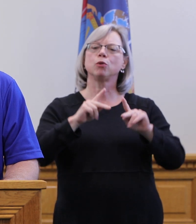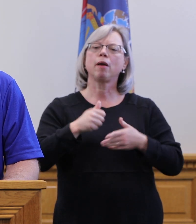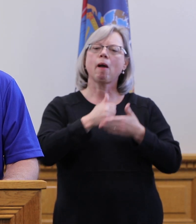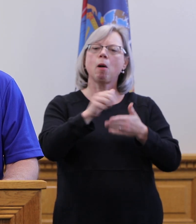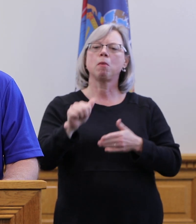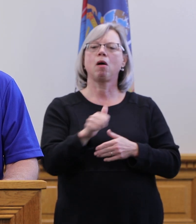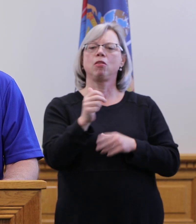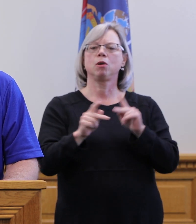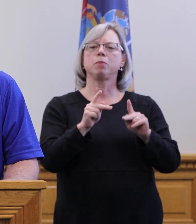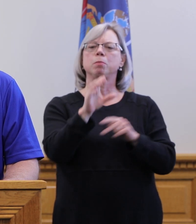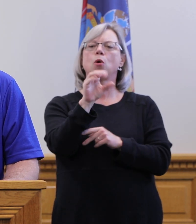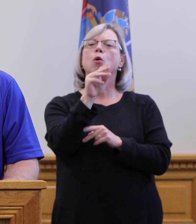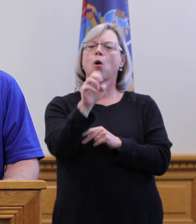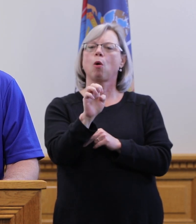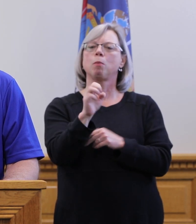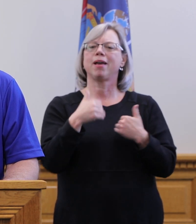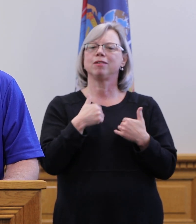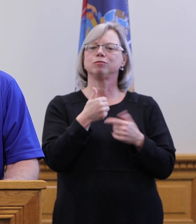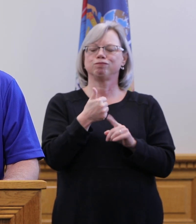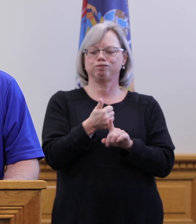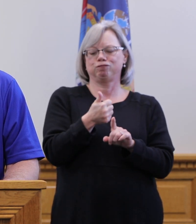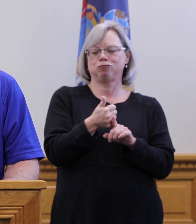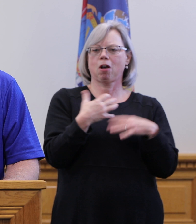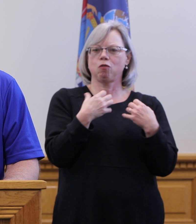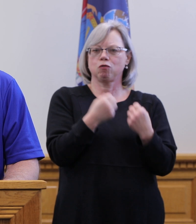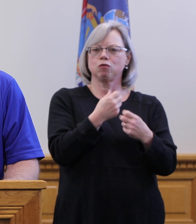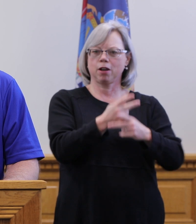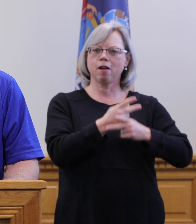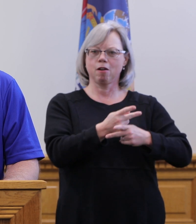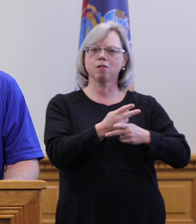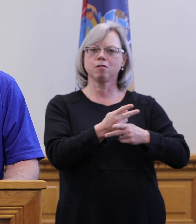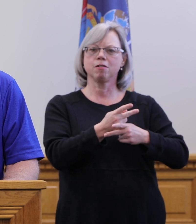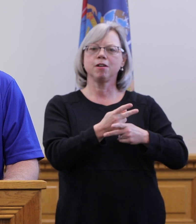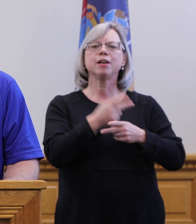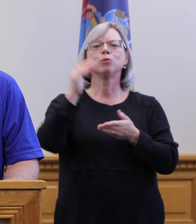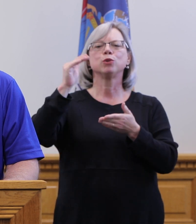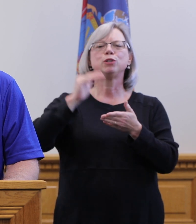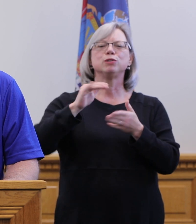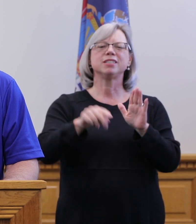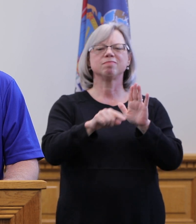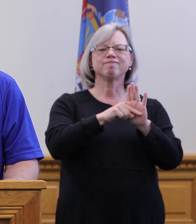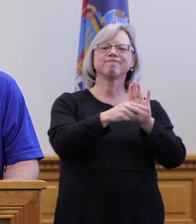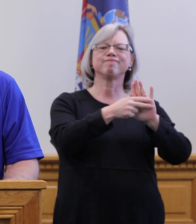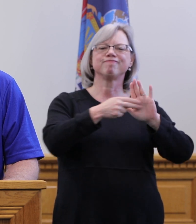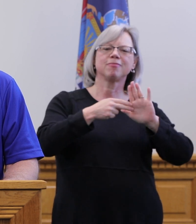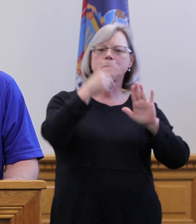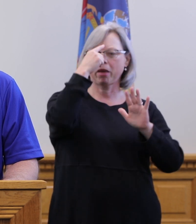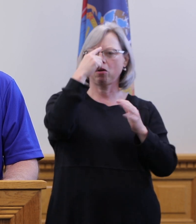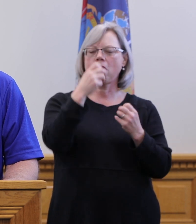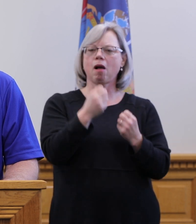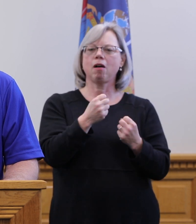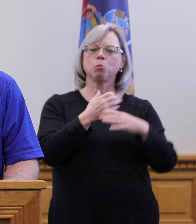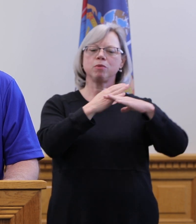cope, practice self-care, and take the most important step of reducing the stigma of mental health that so often prevents people